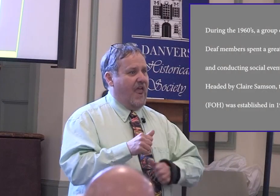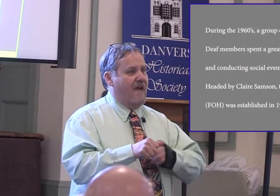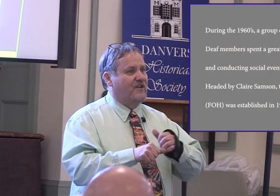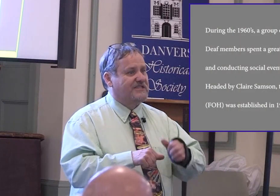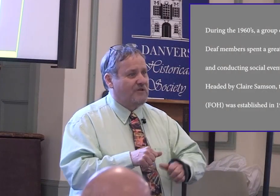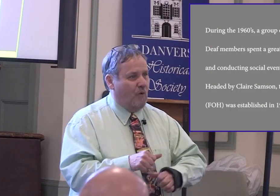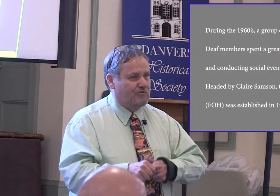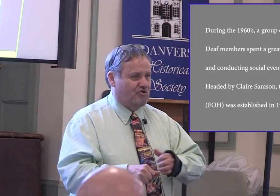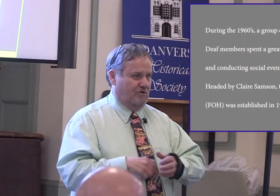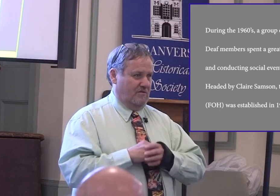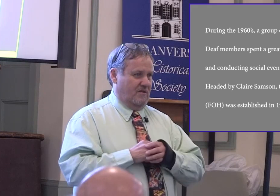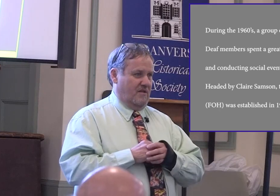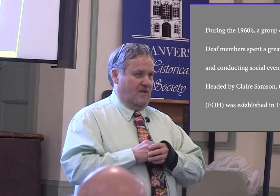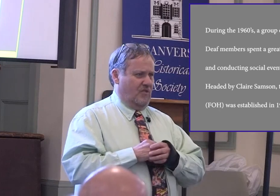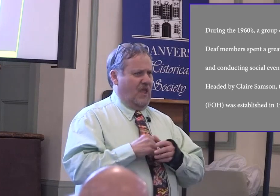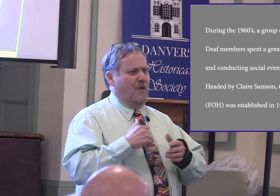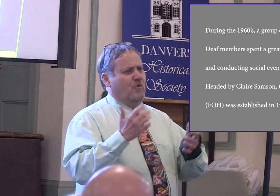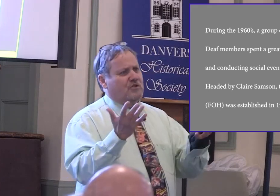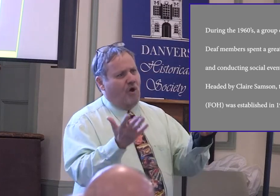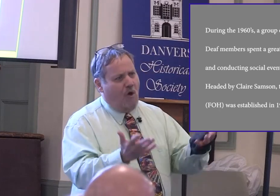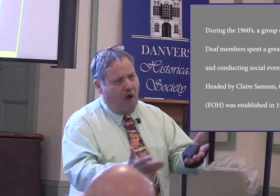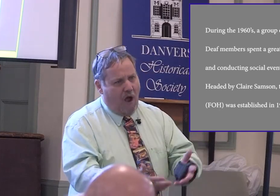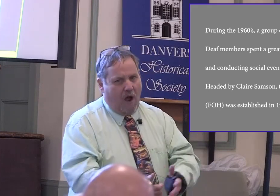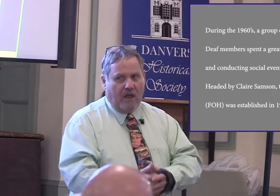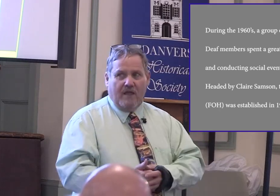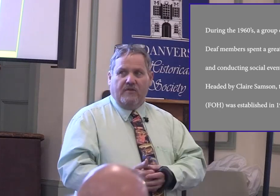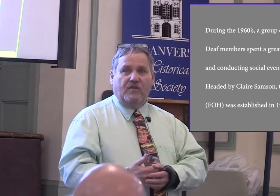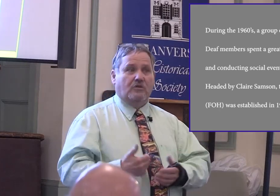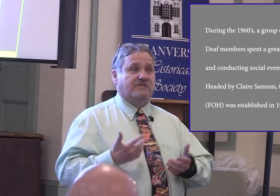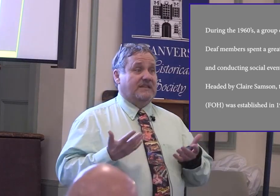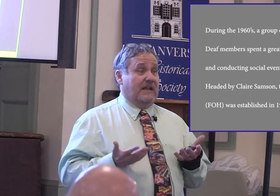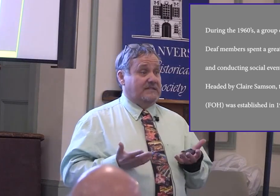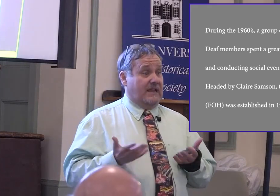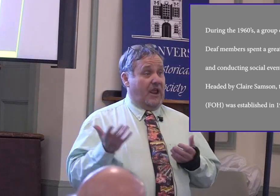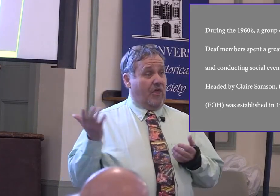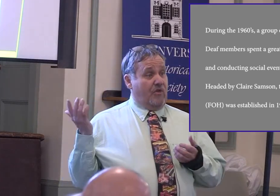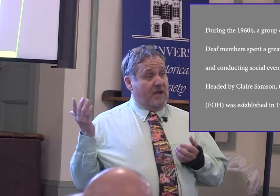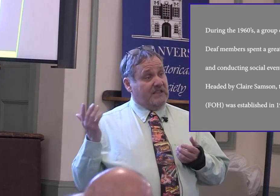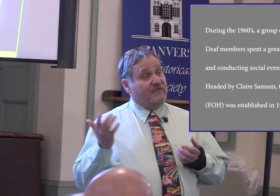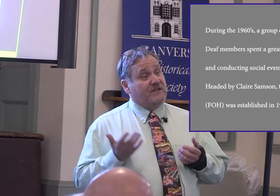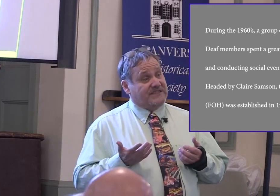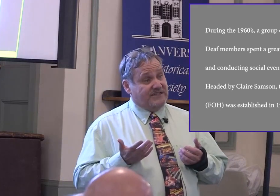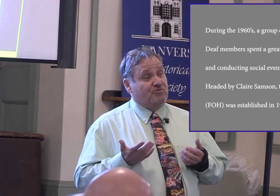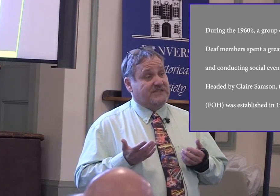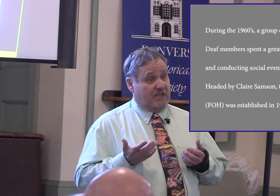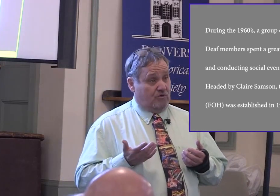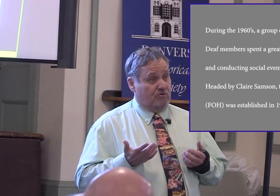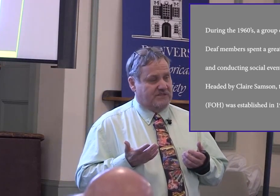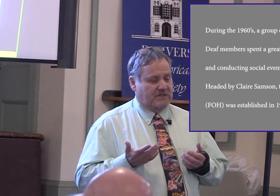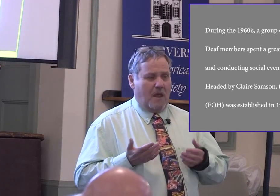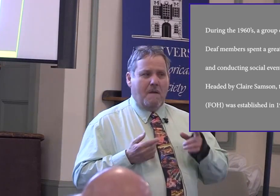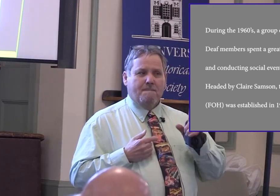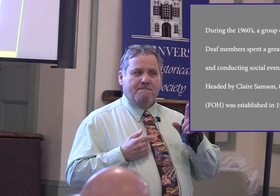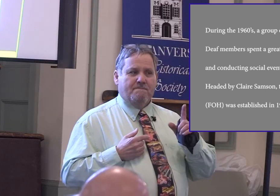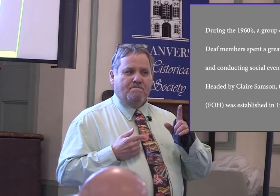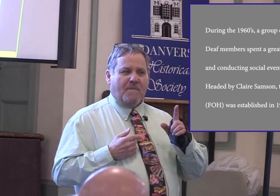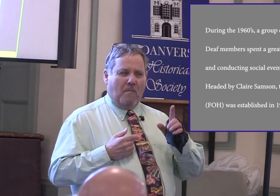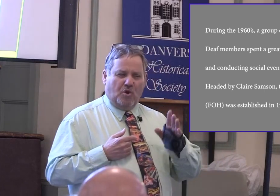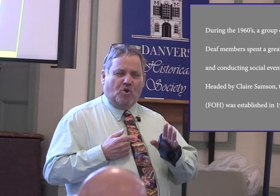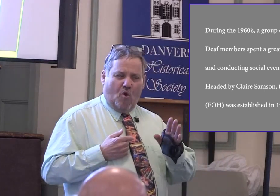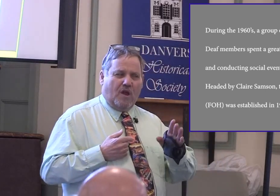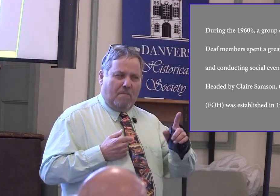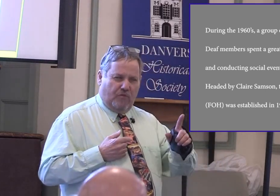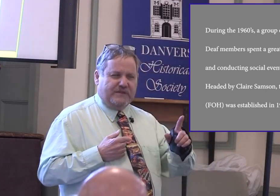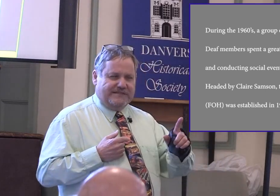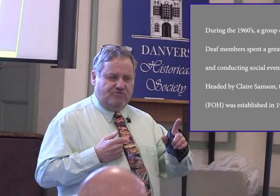together and they have social. They would talk. They used to get together at different senior centers.